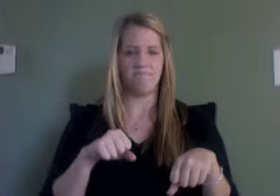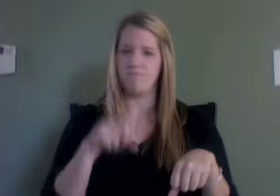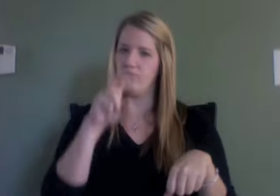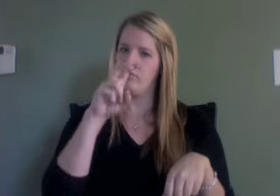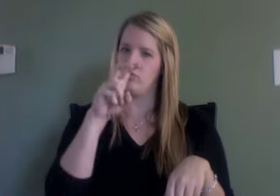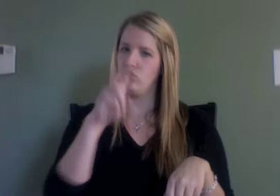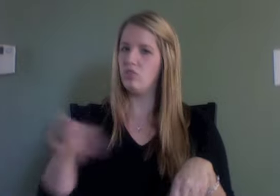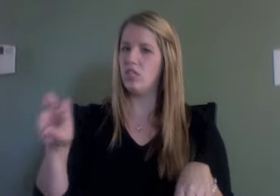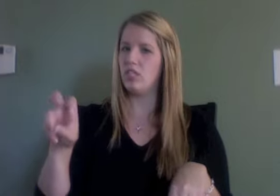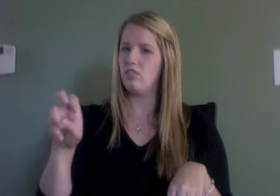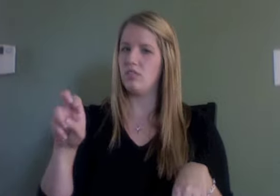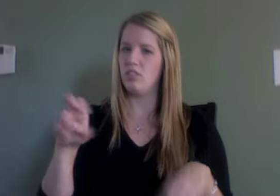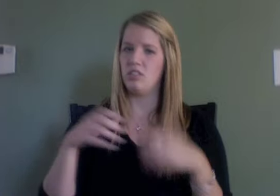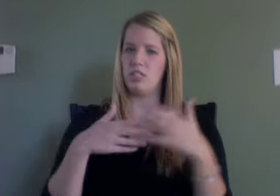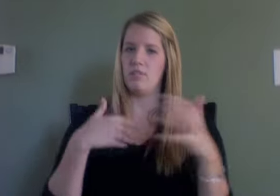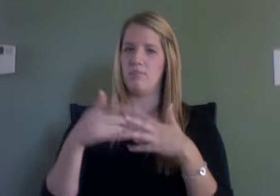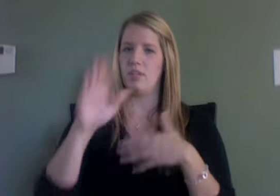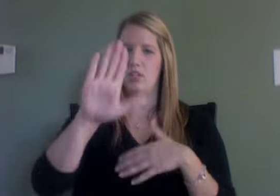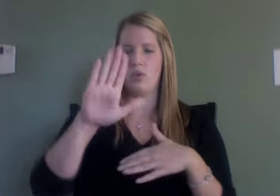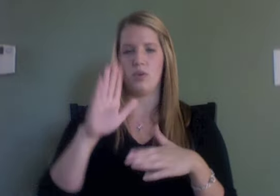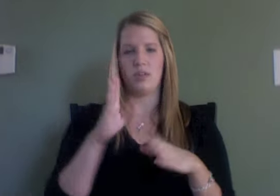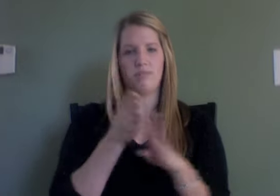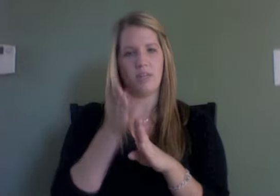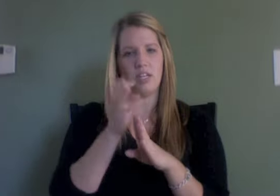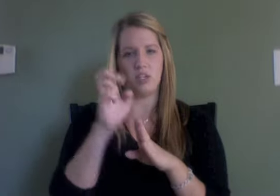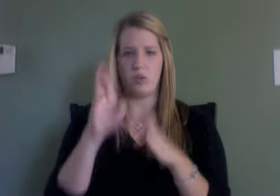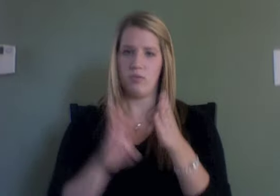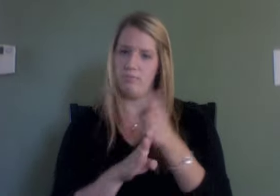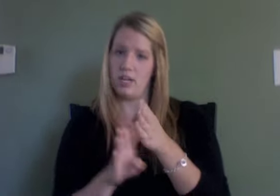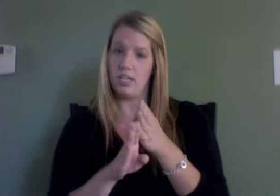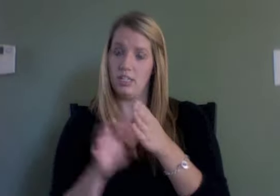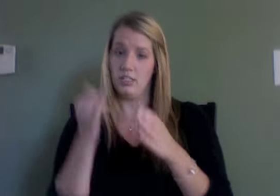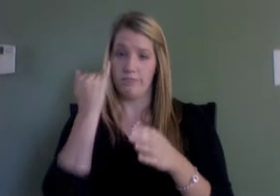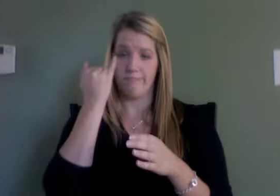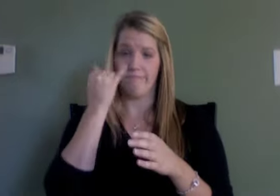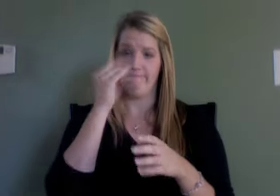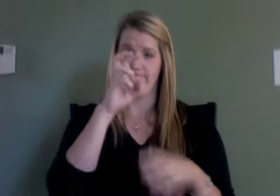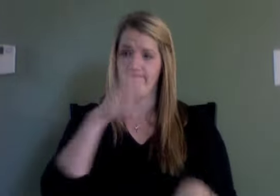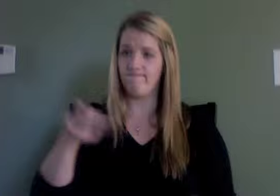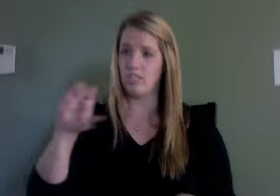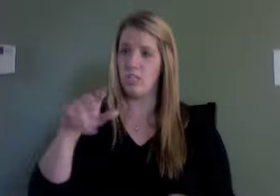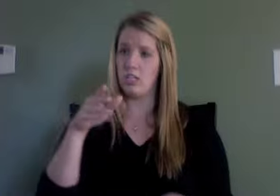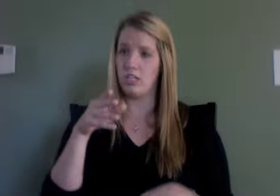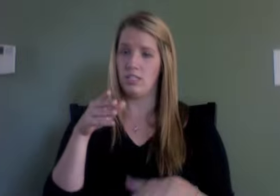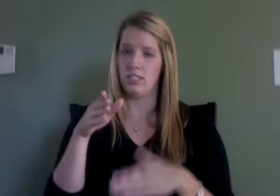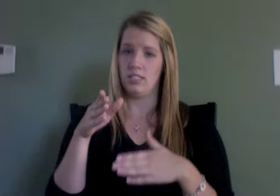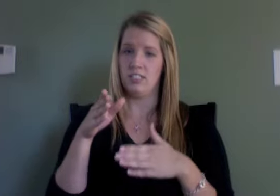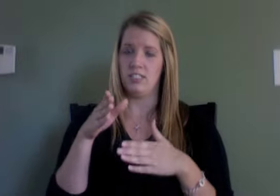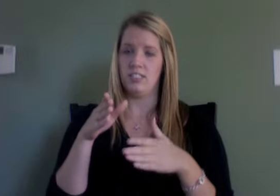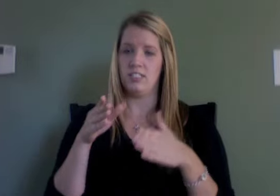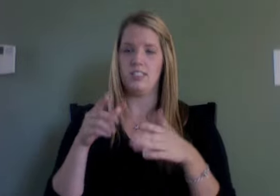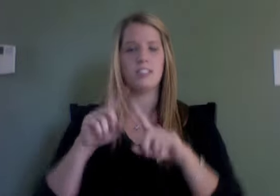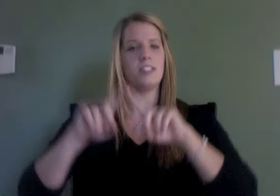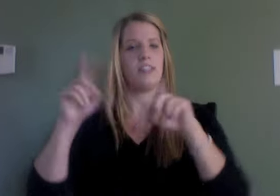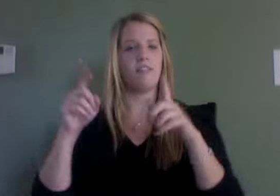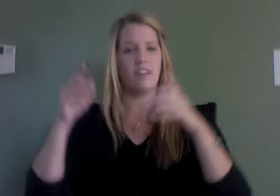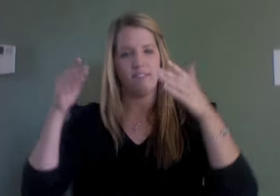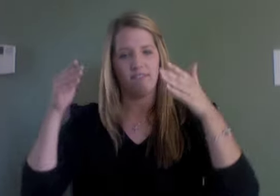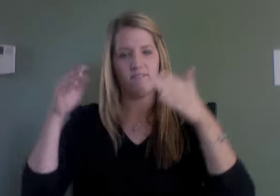minor or major was. So if you decided to go to another field, it wouldn't necessarily mean you had to go extra years of college.